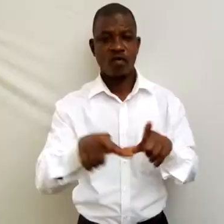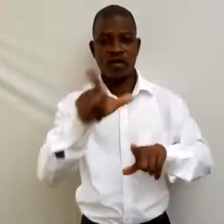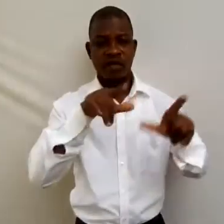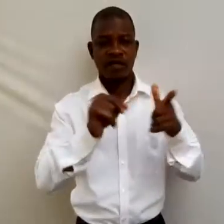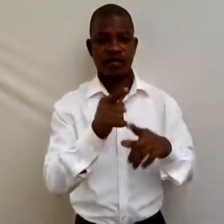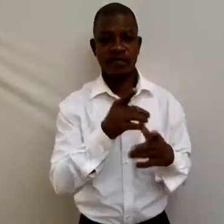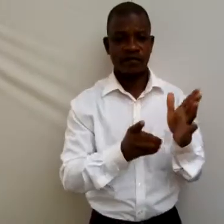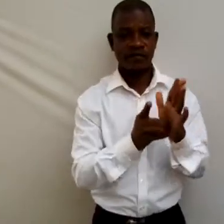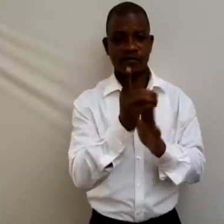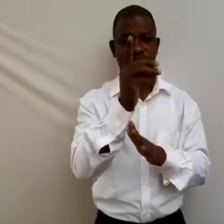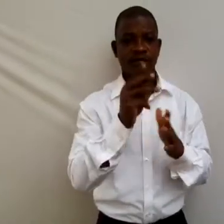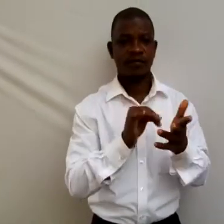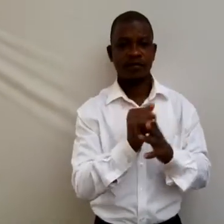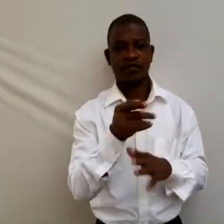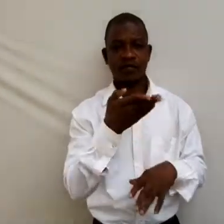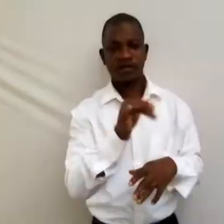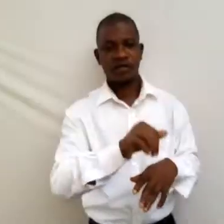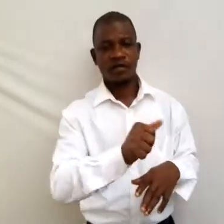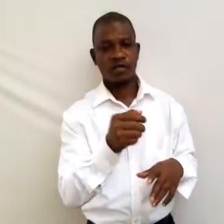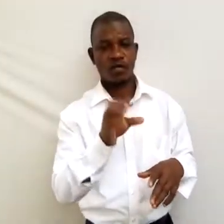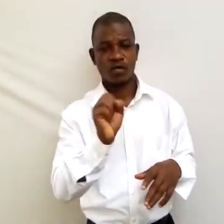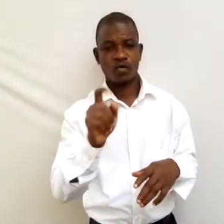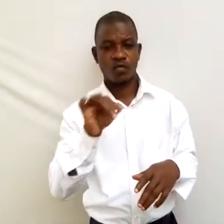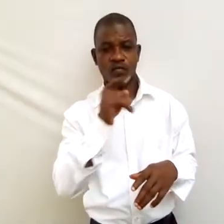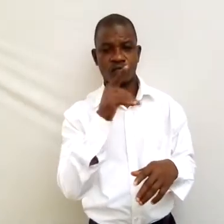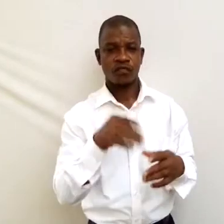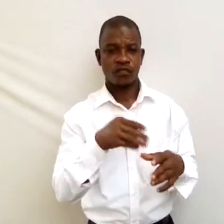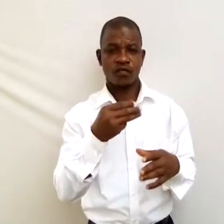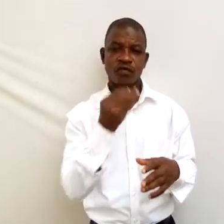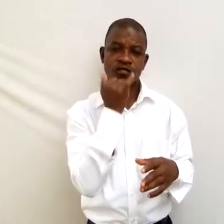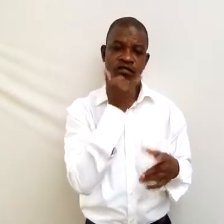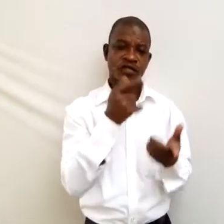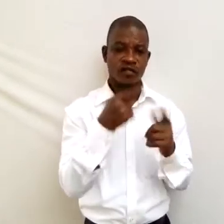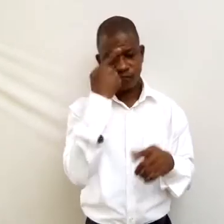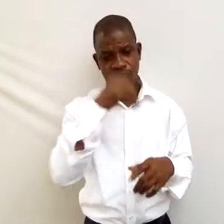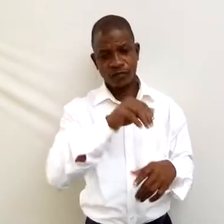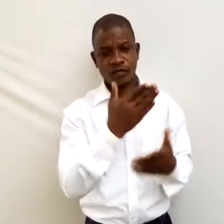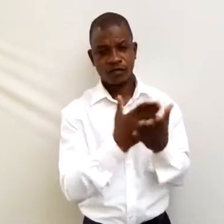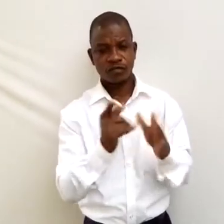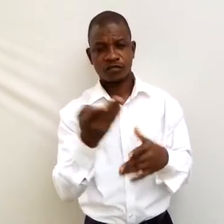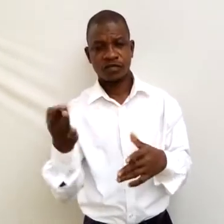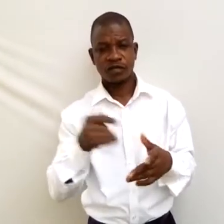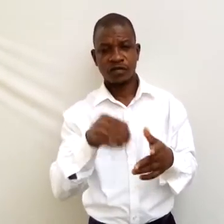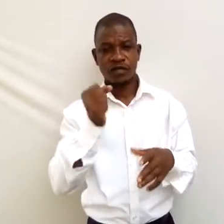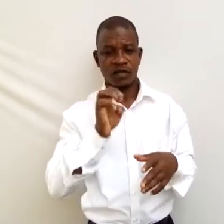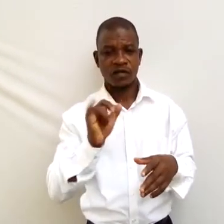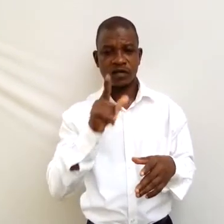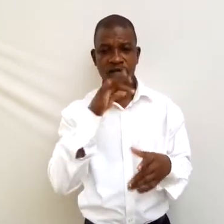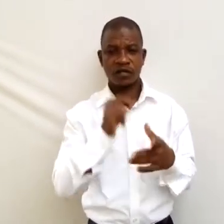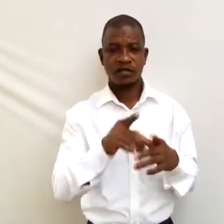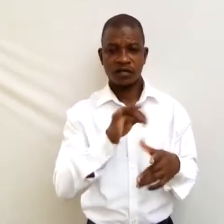develop, they are often mistaken for something else, such as urinary tract